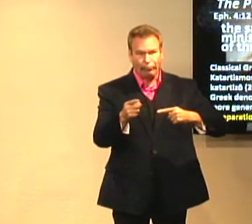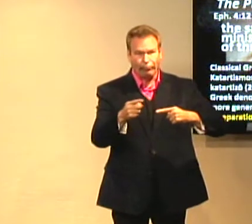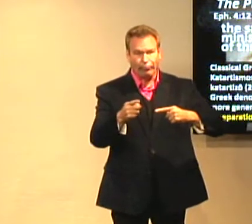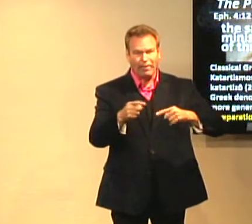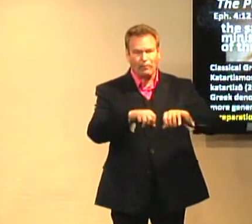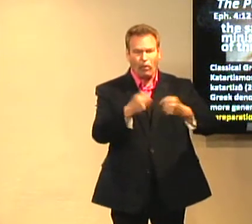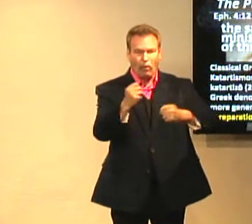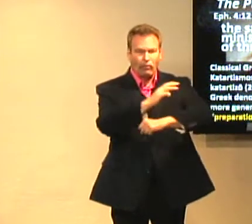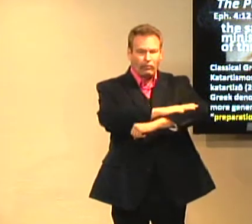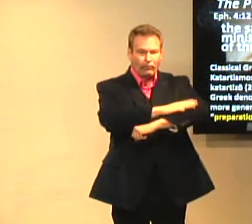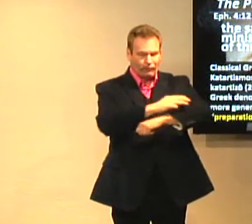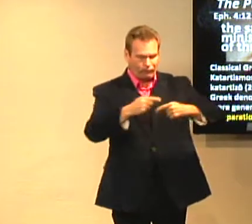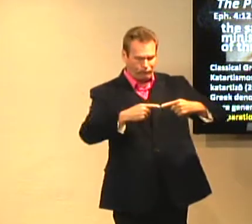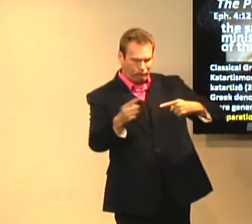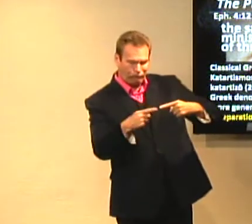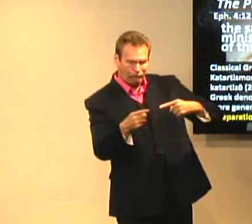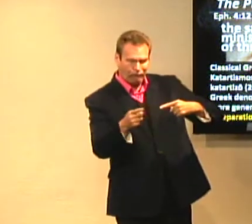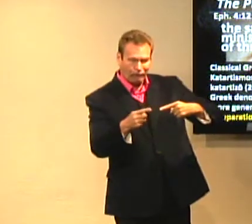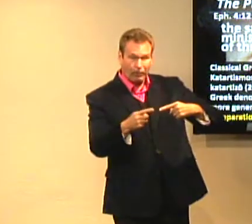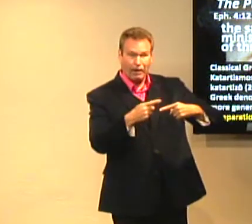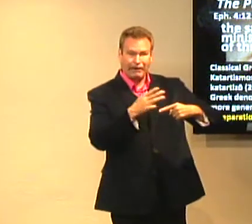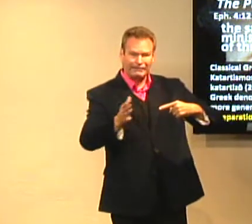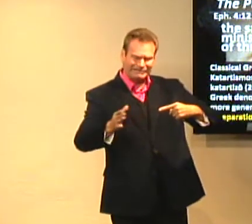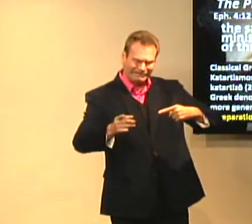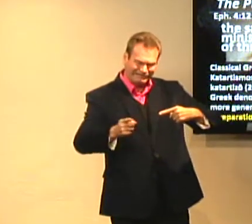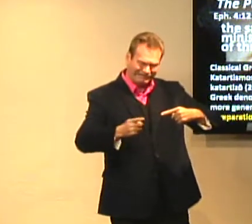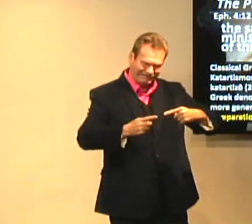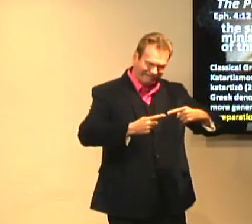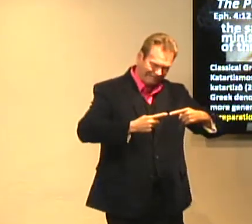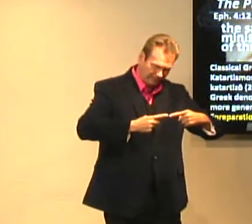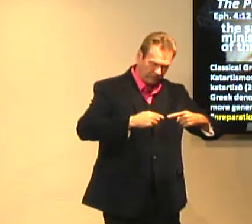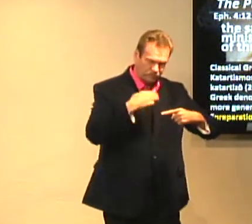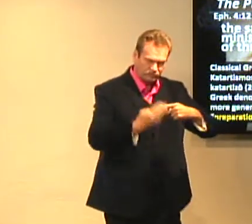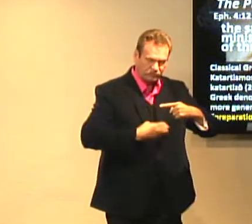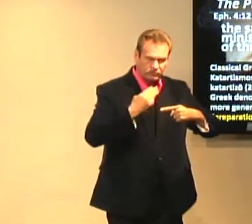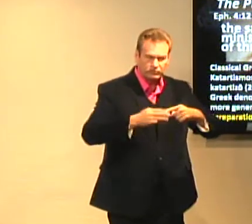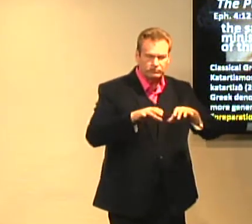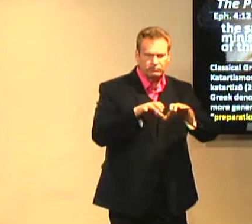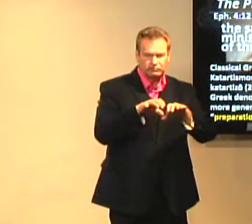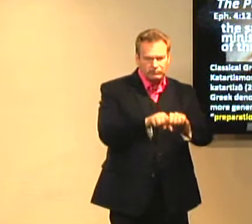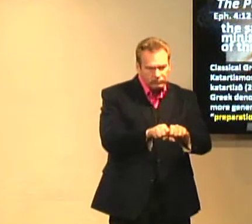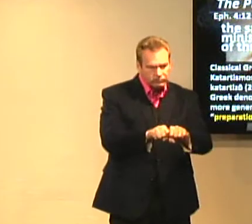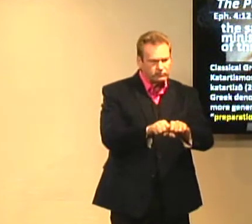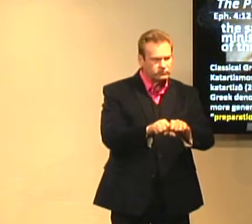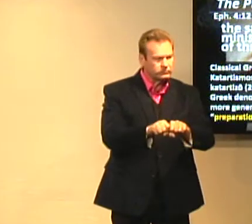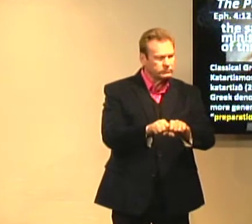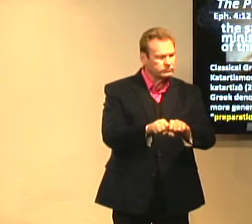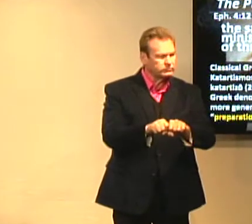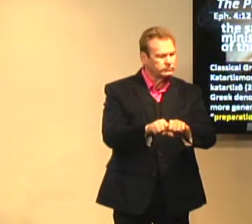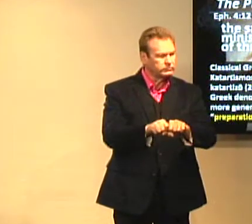denoting the setting of a bone. So when the bone is broken, it needs to be reset.